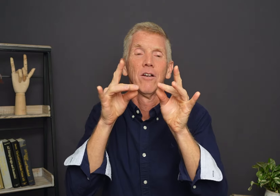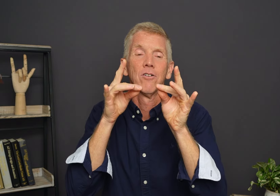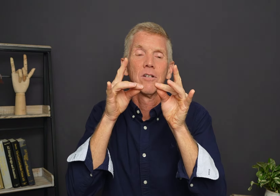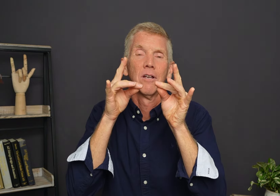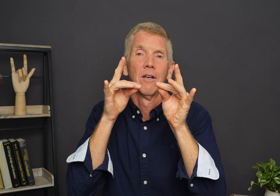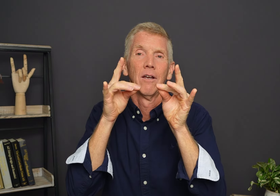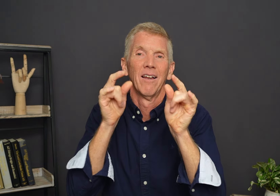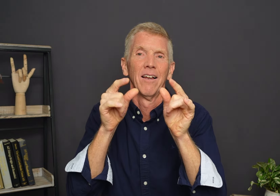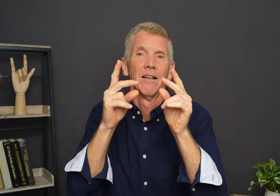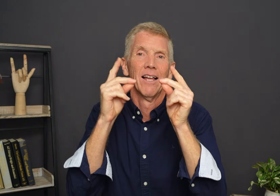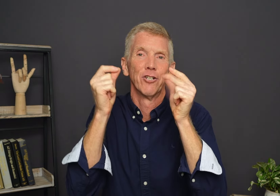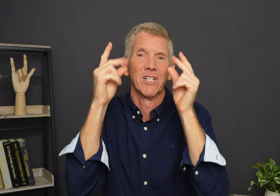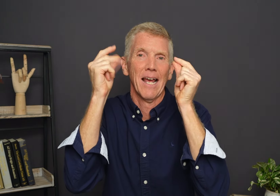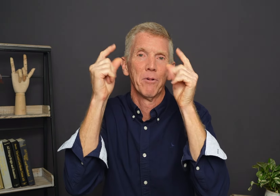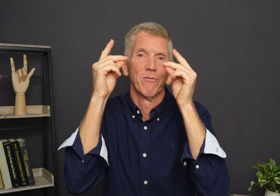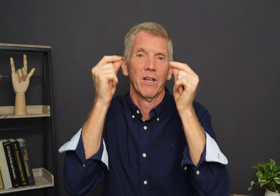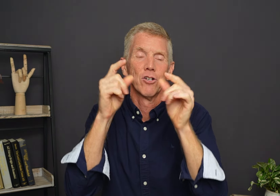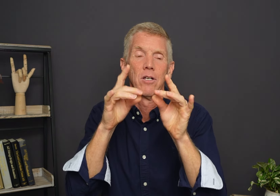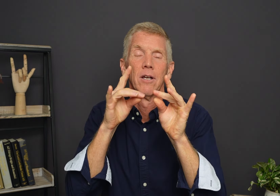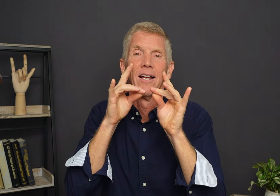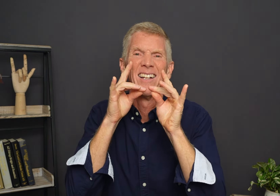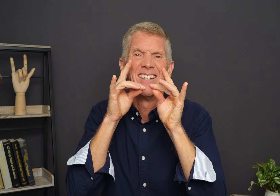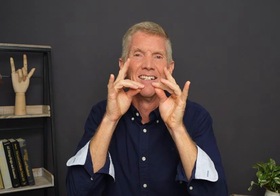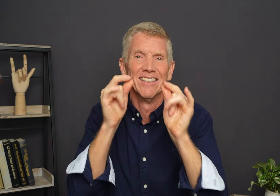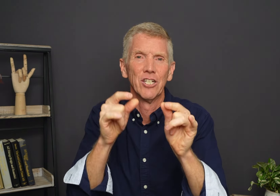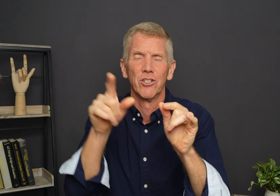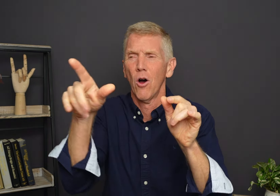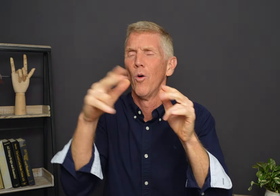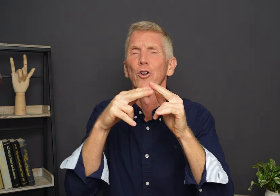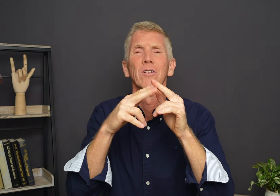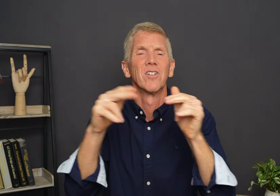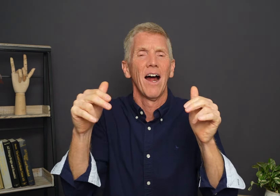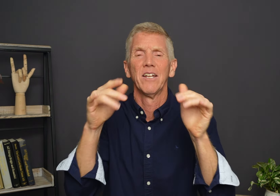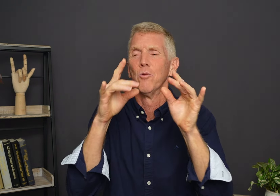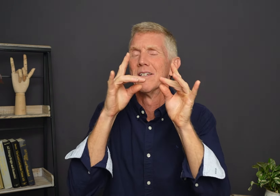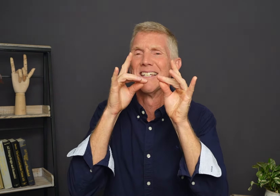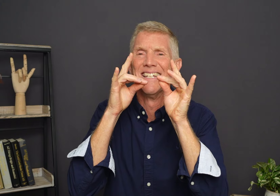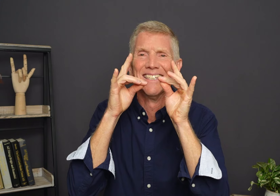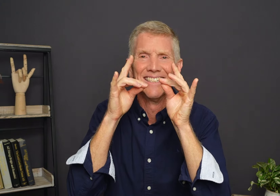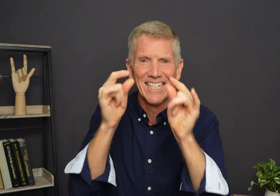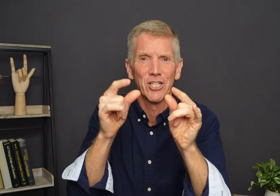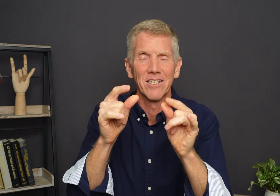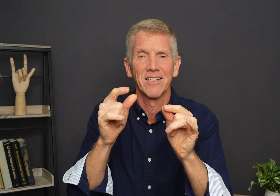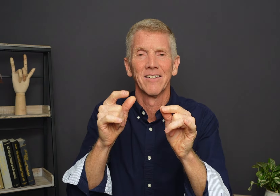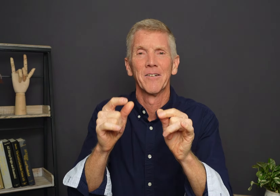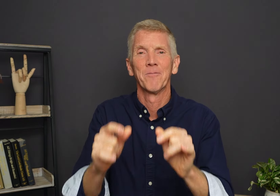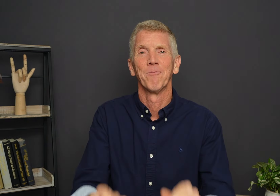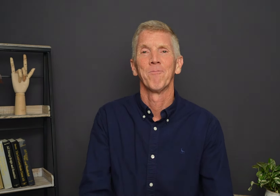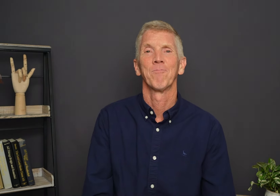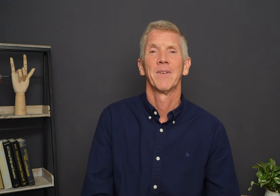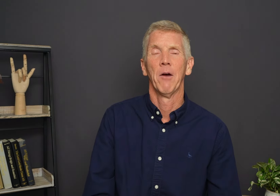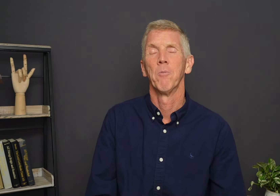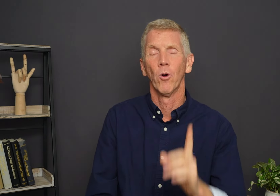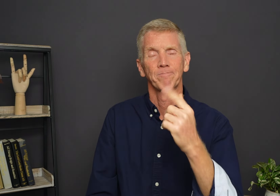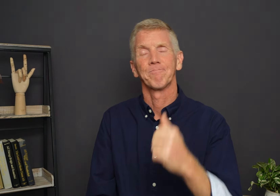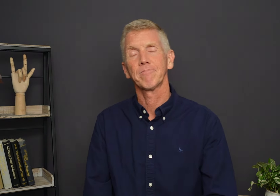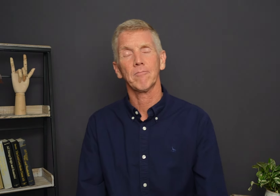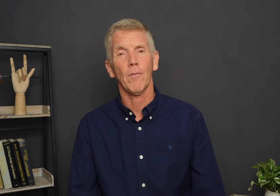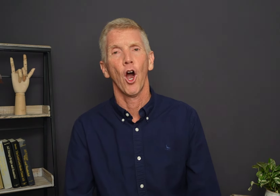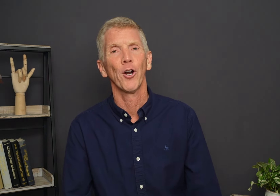fingers, like you're snapping your fingers. Delicious. Oh, your lasagna was delicious. Okay, one more. Hard of